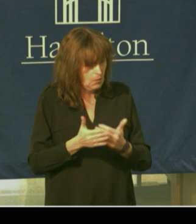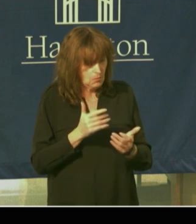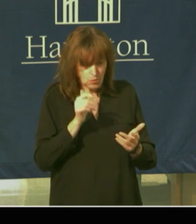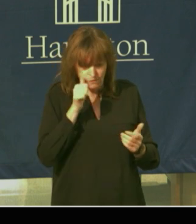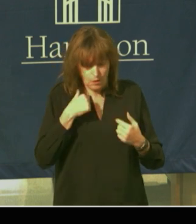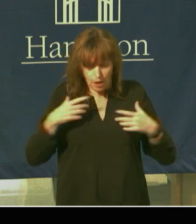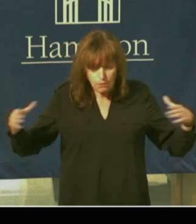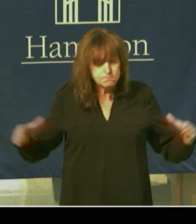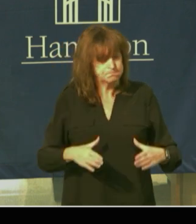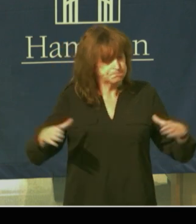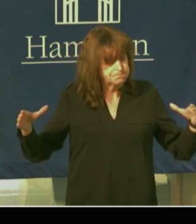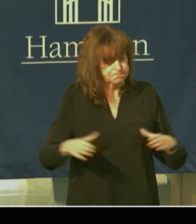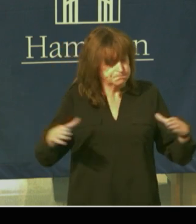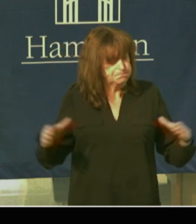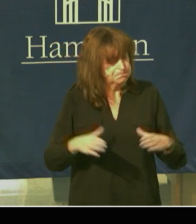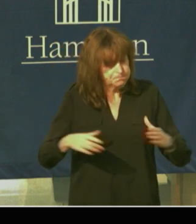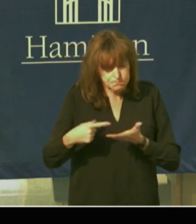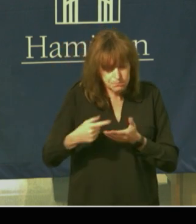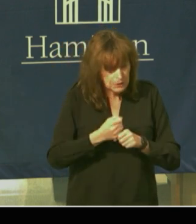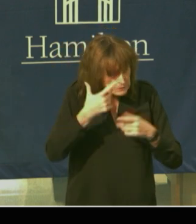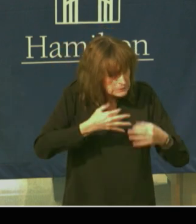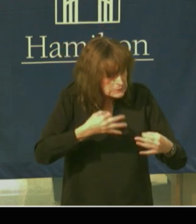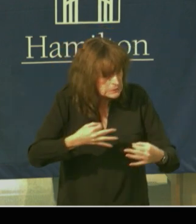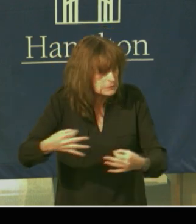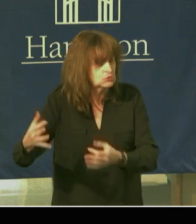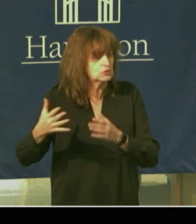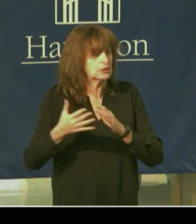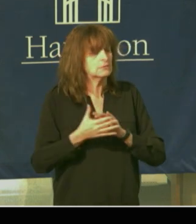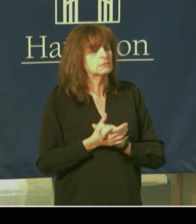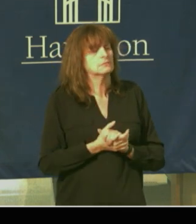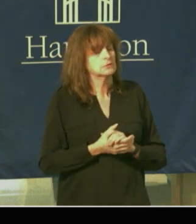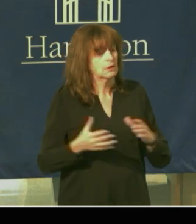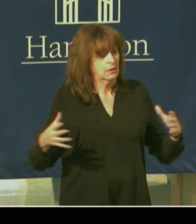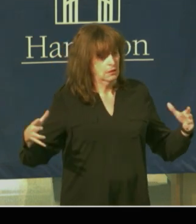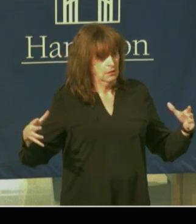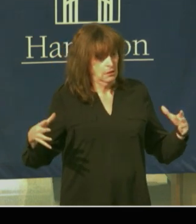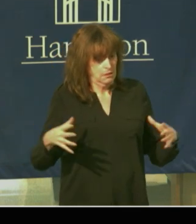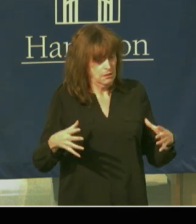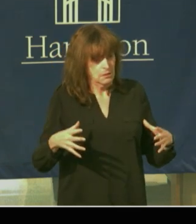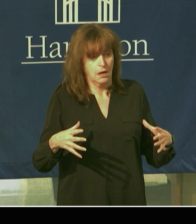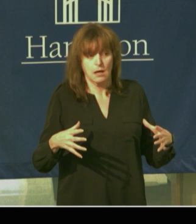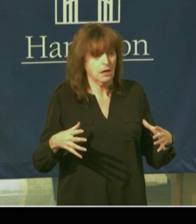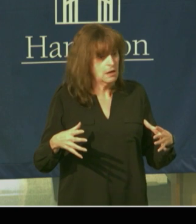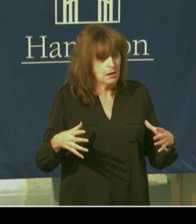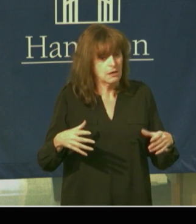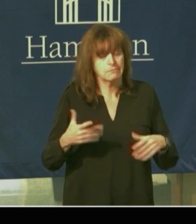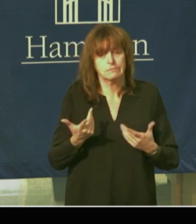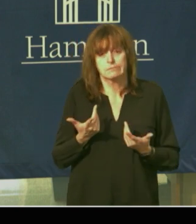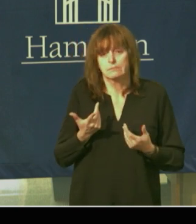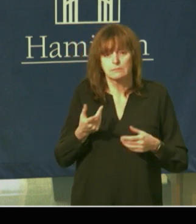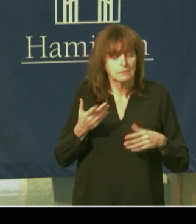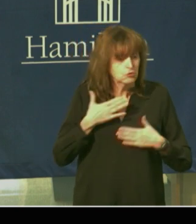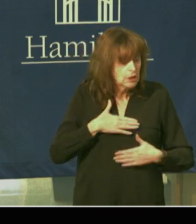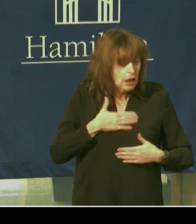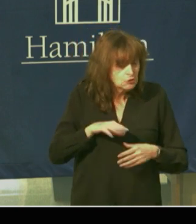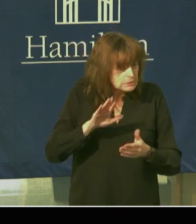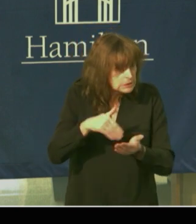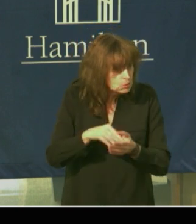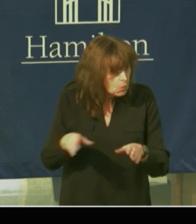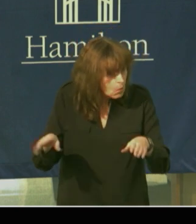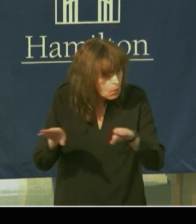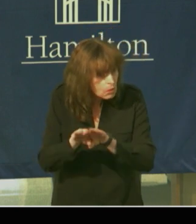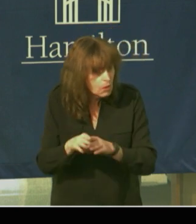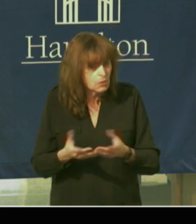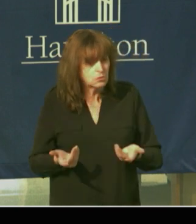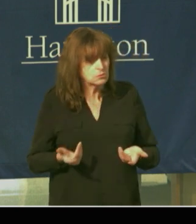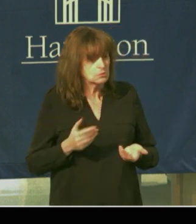for social interaction where that was by design. We closed recreation programs. We closed down libraries. So places where people would